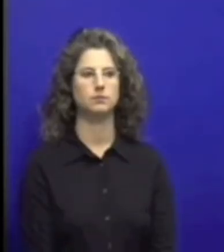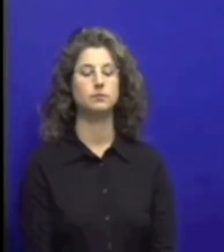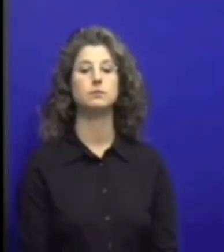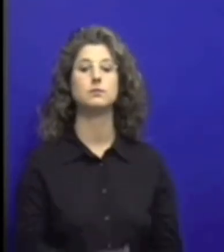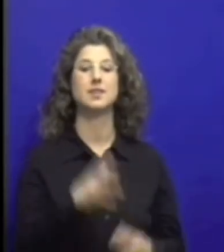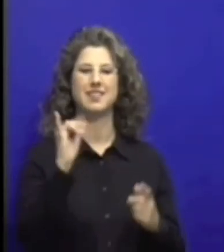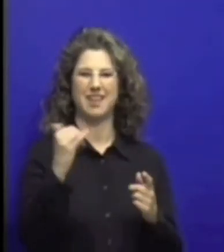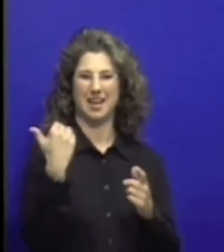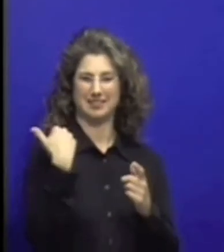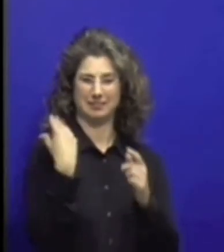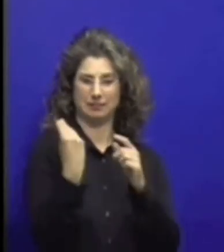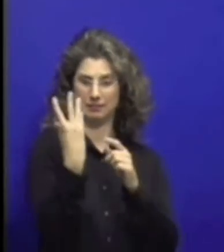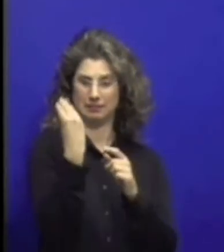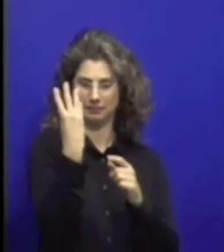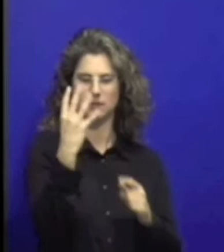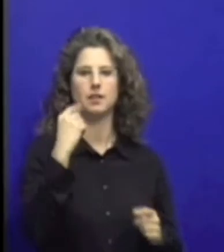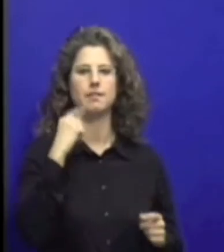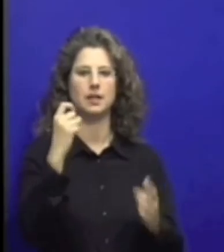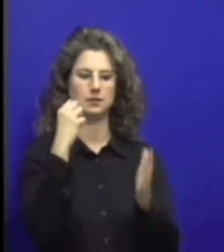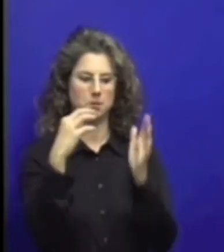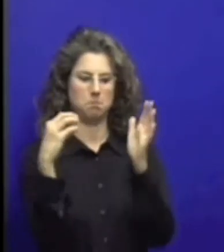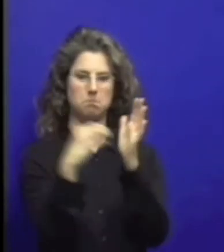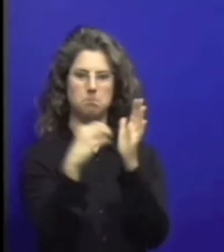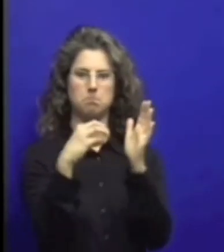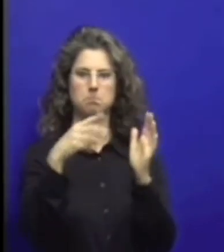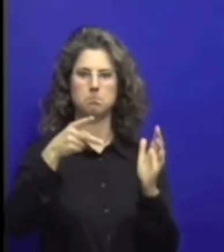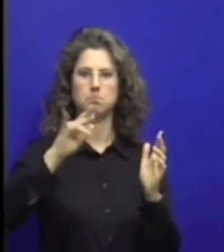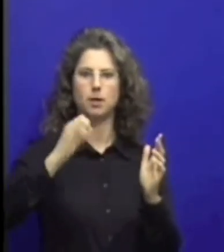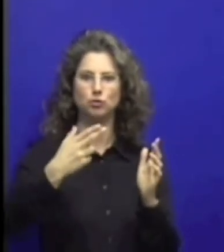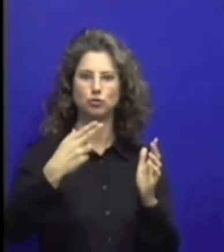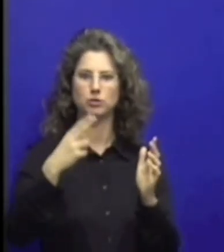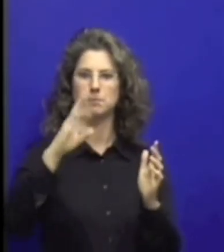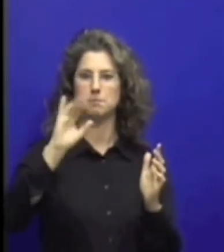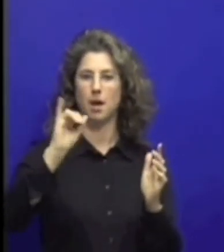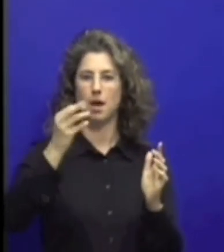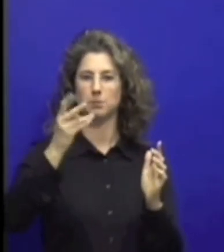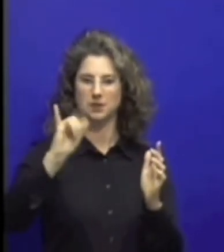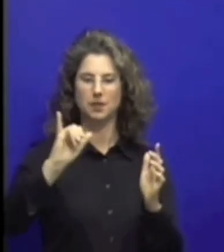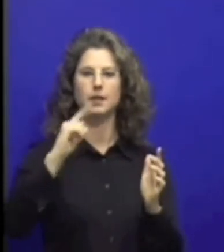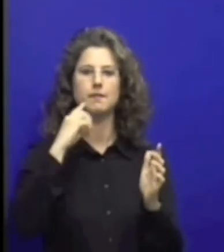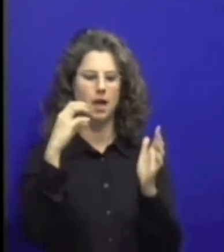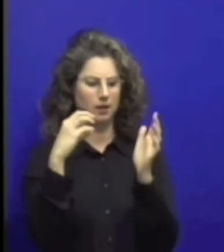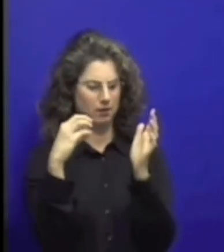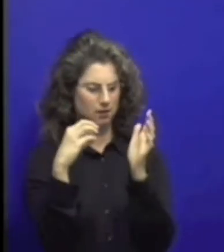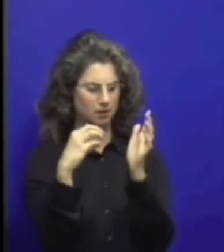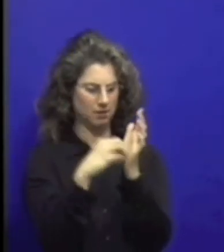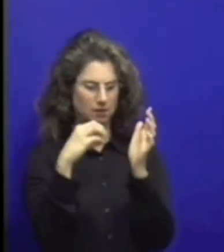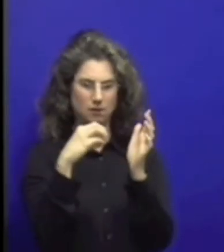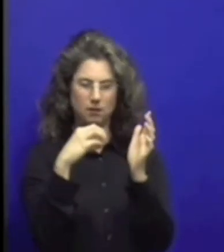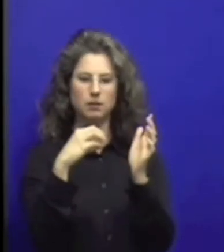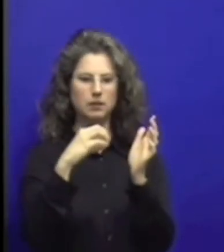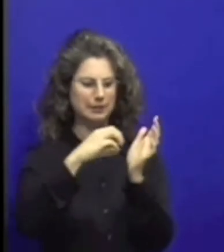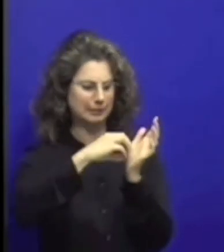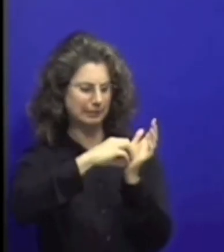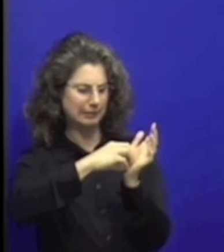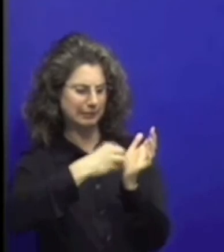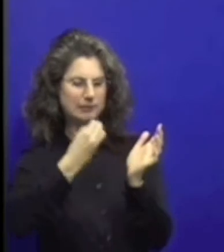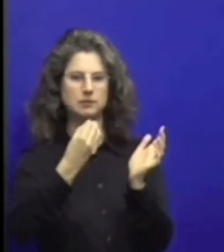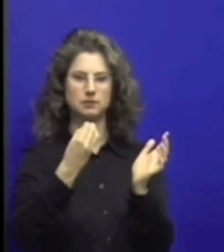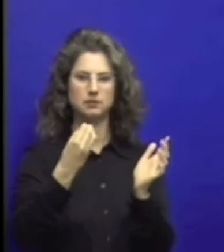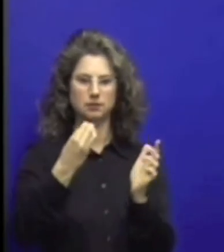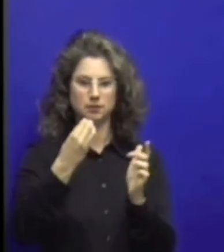So that was an example of the punch biopsy. That small tool is used to take a small piece of tissue under